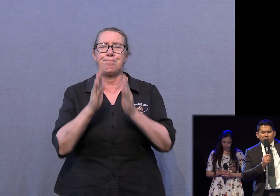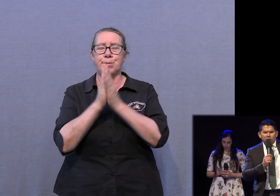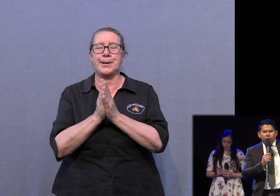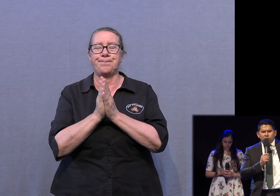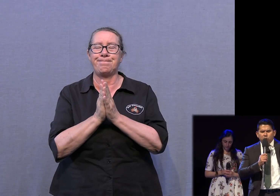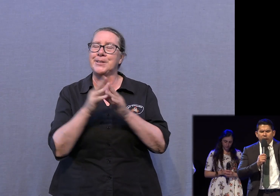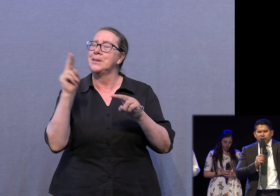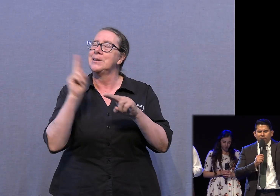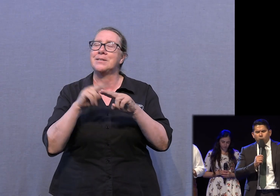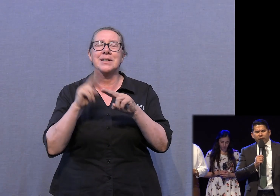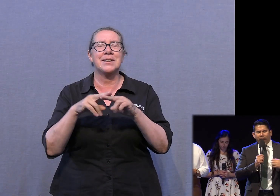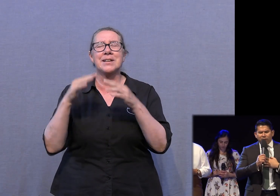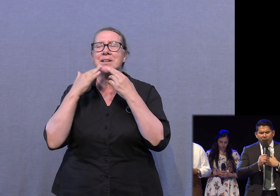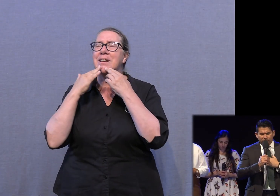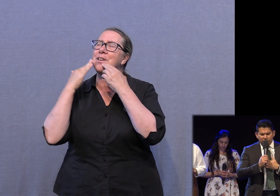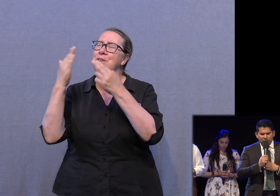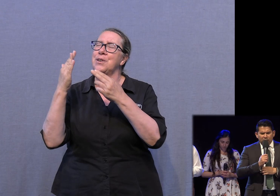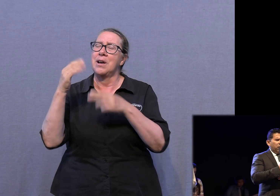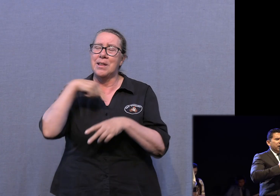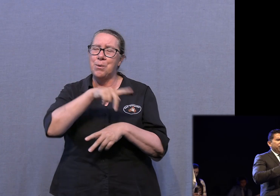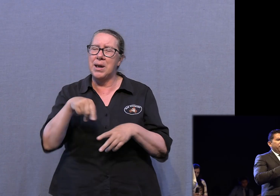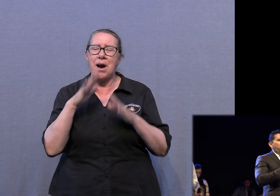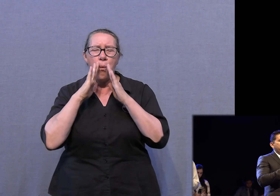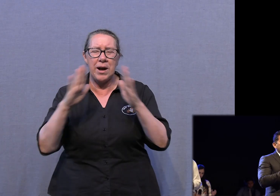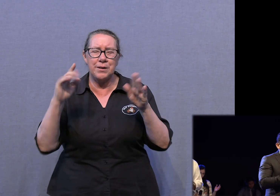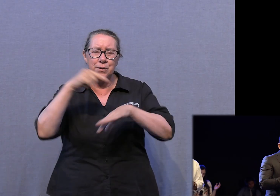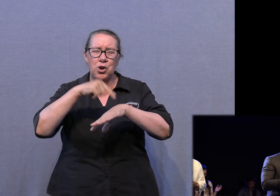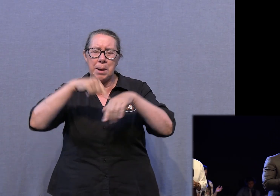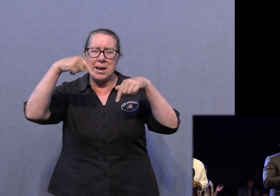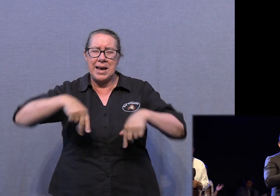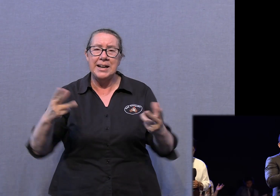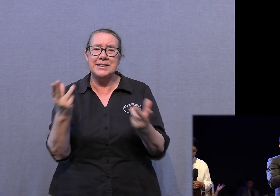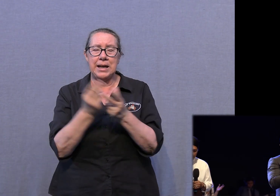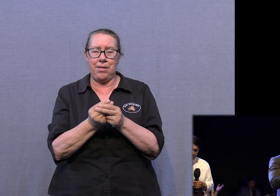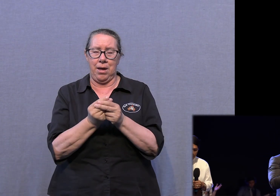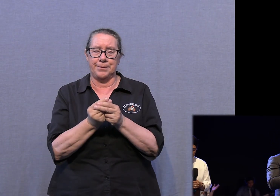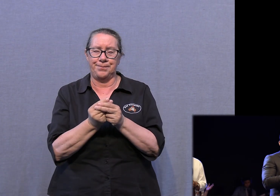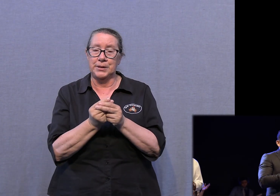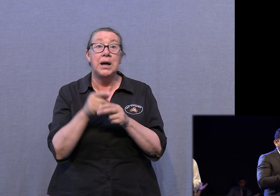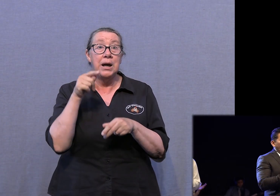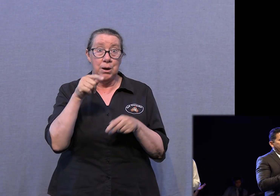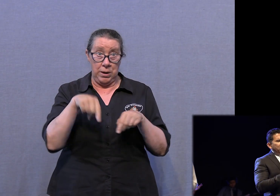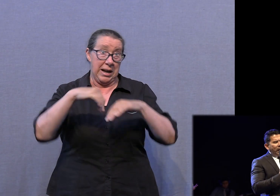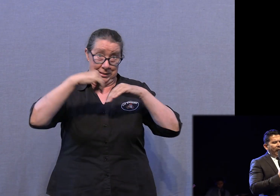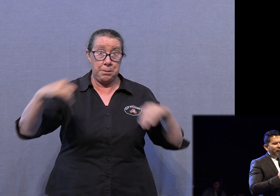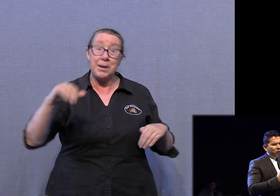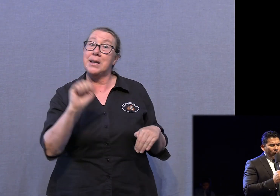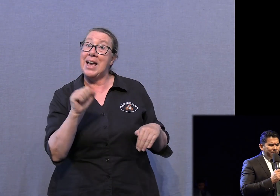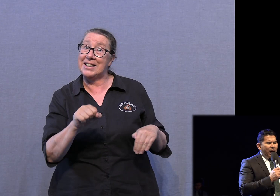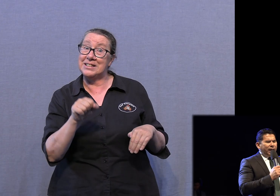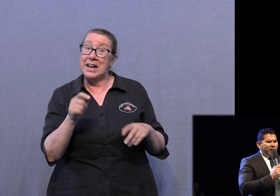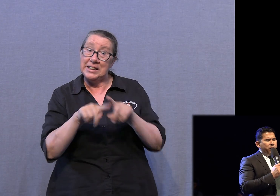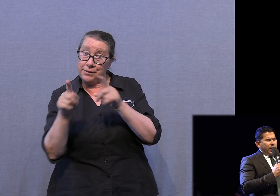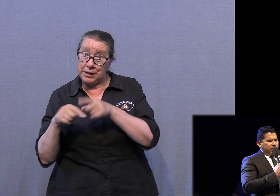thank you, Lord, for this great time that we have together. Lord, even though we are separated at different locations, yet we are united as